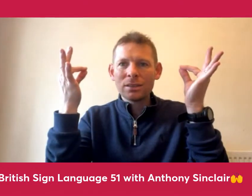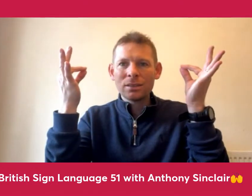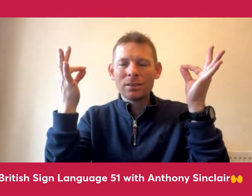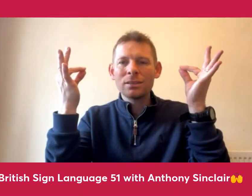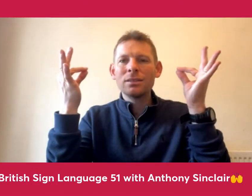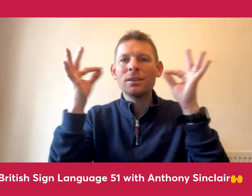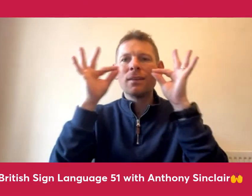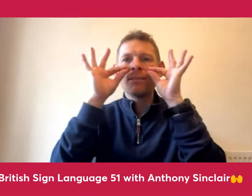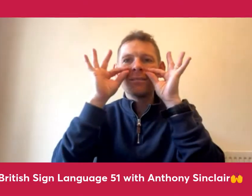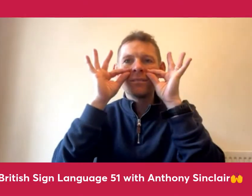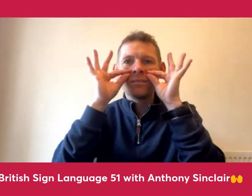France,